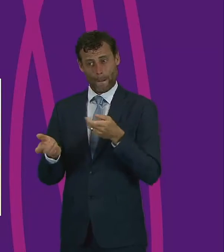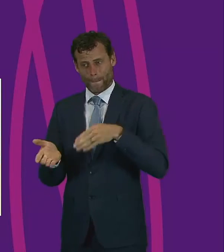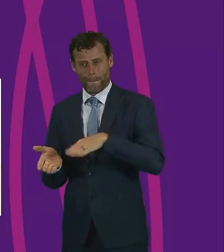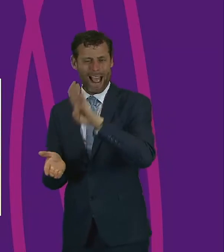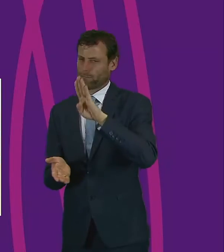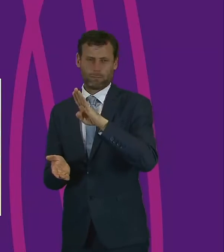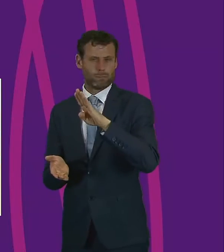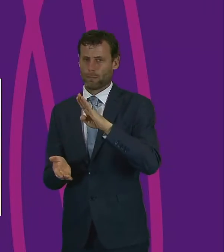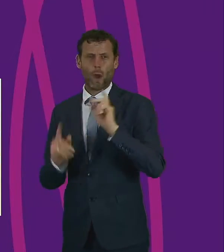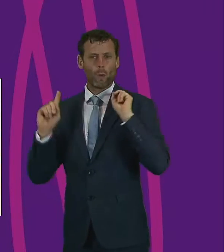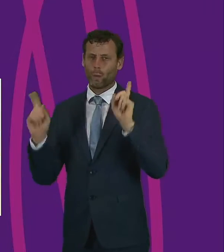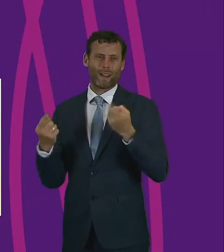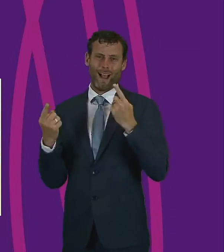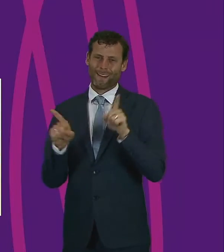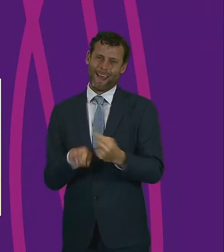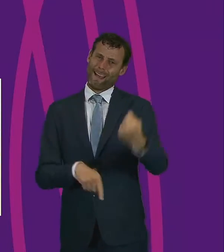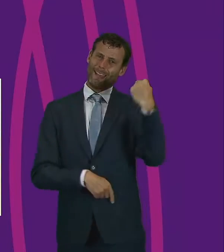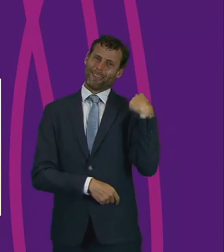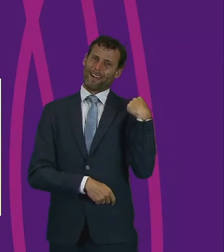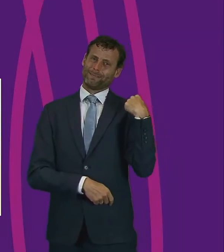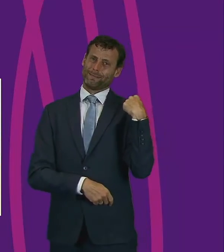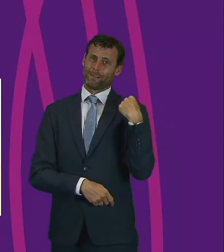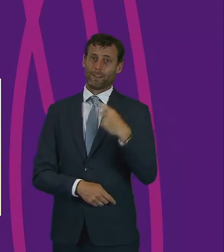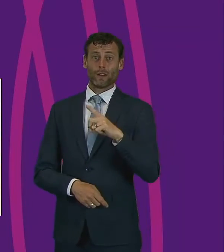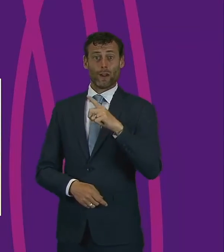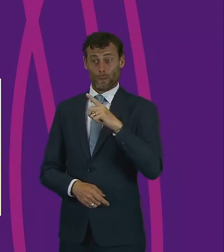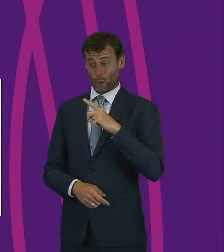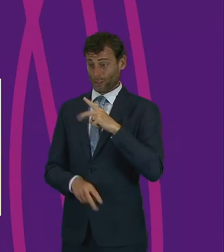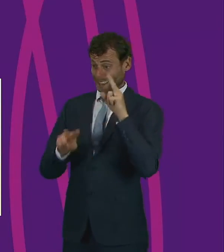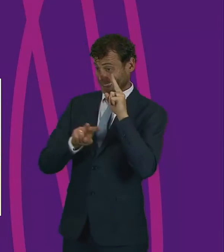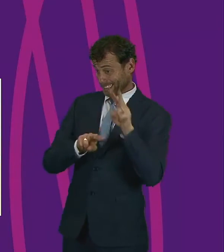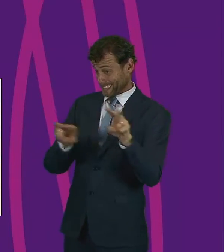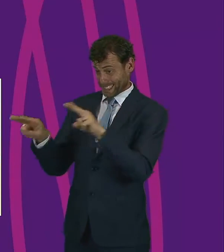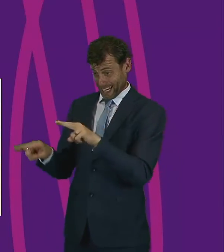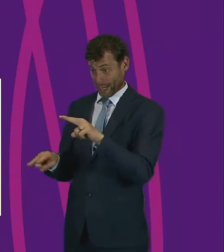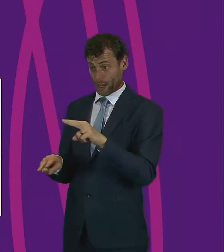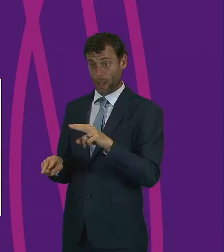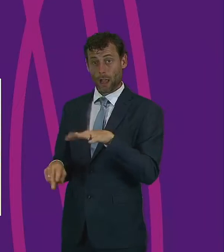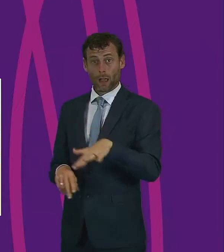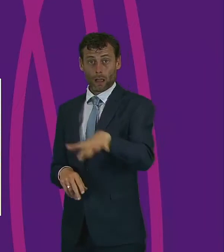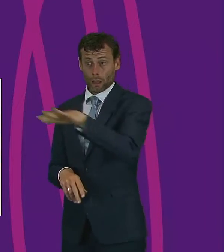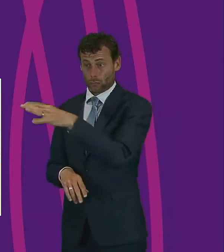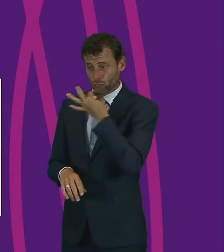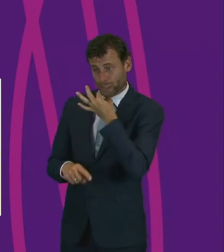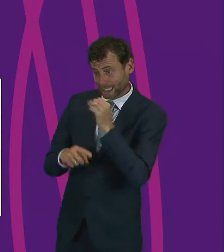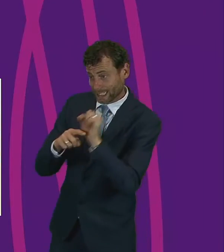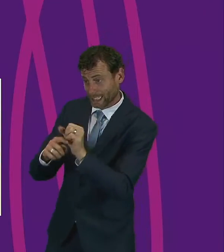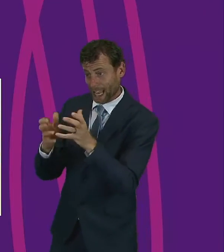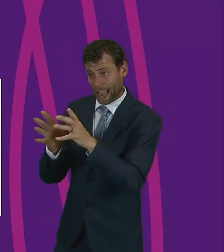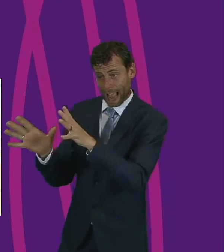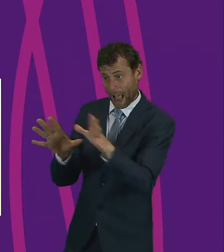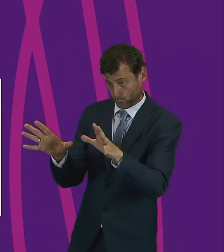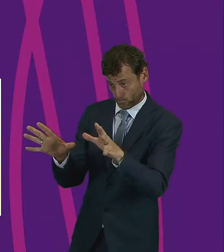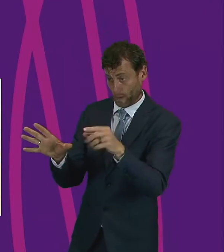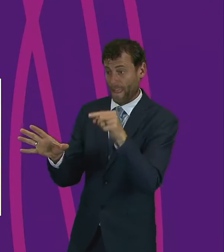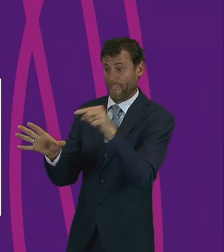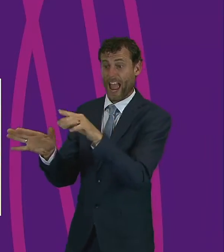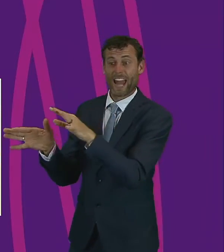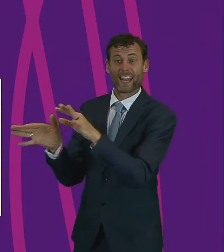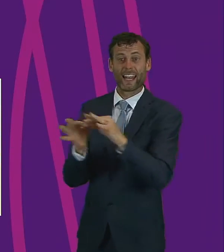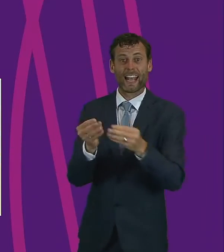that we face. Because while a public health crisis has led to an economic crisis, there is a real and